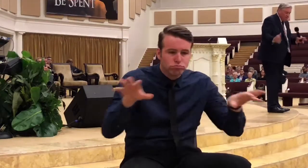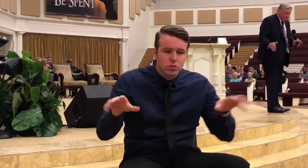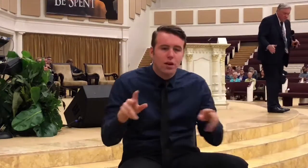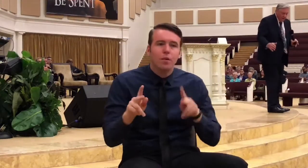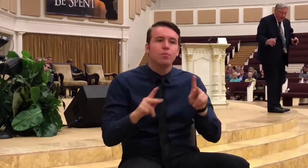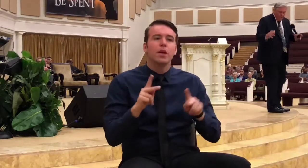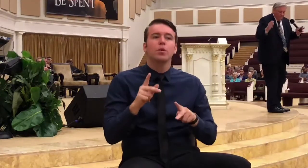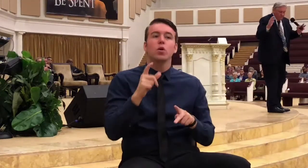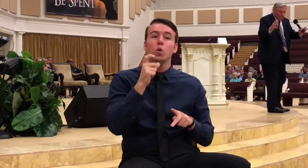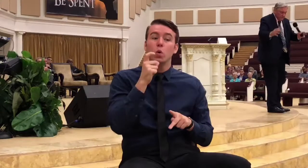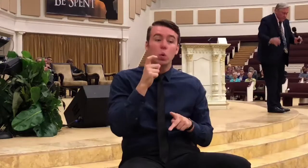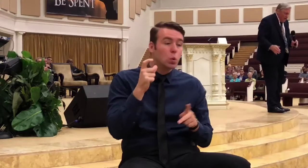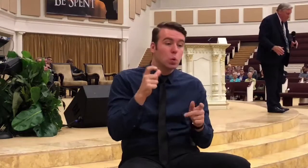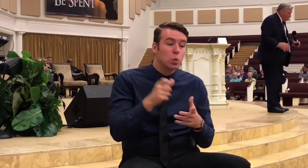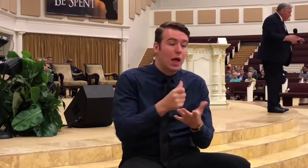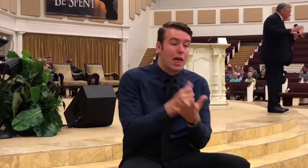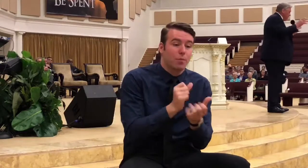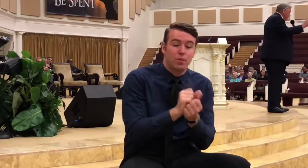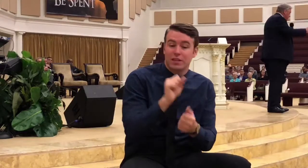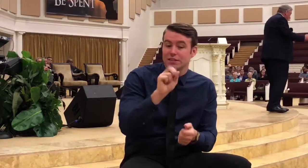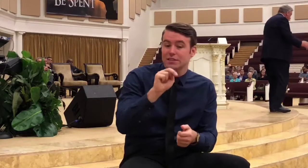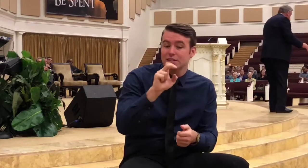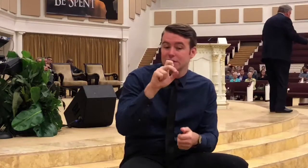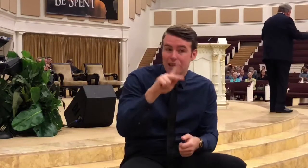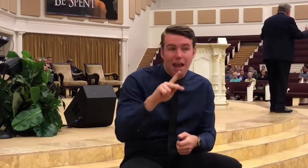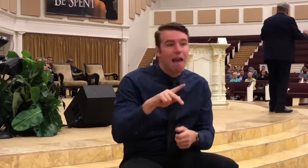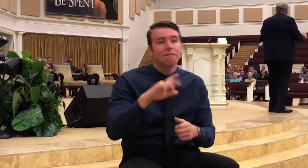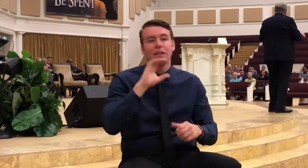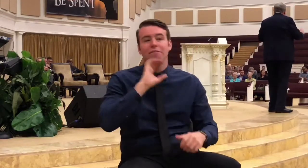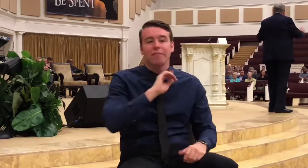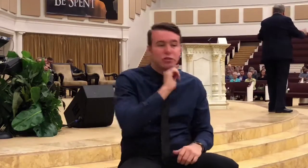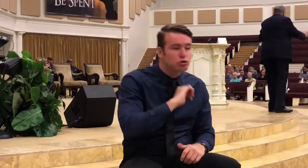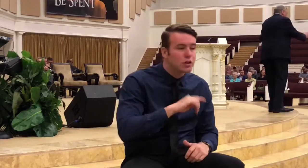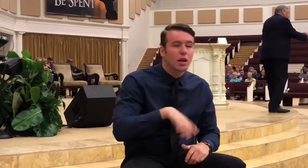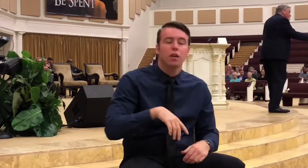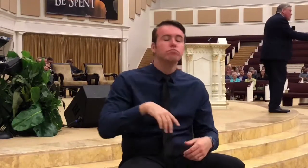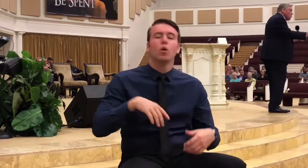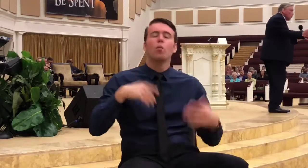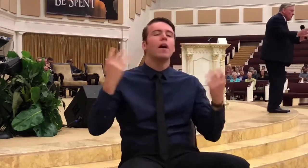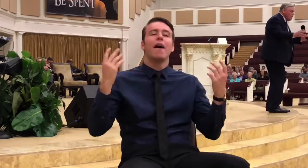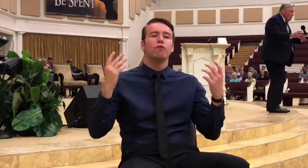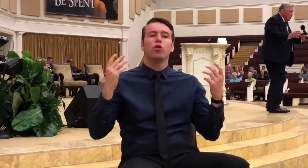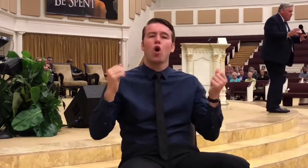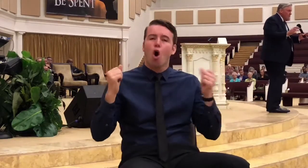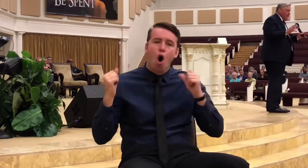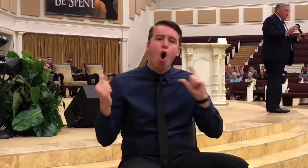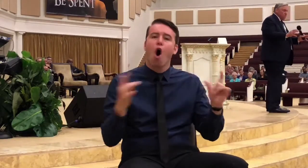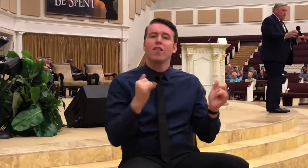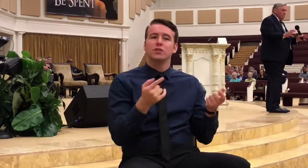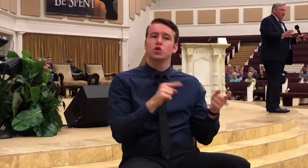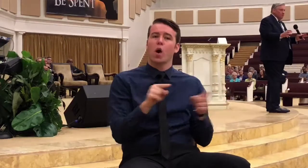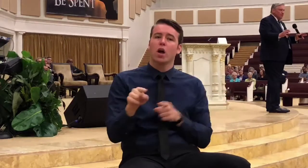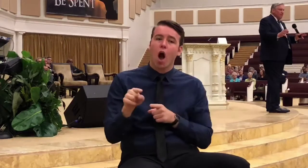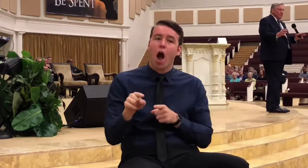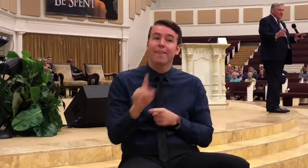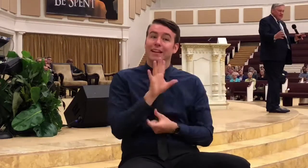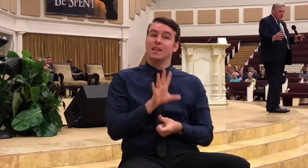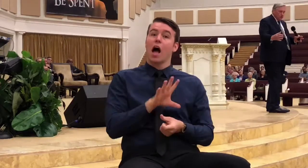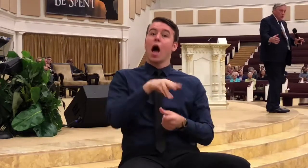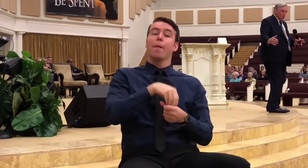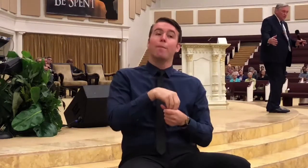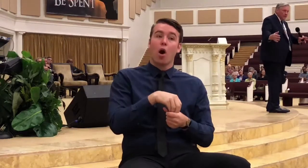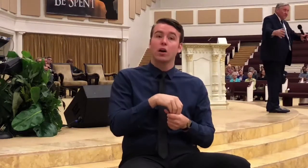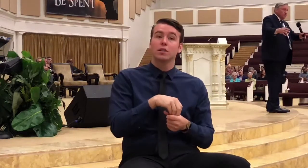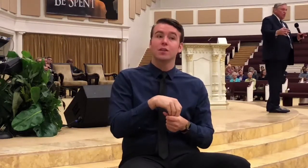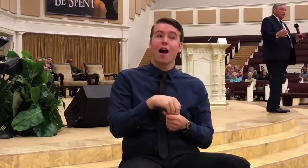dorm people. You've got to have people at the snack bar. You've got to have people at the cafeteria. You've got to have all of this stuff that's going on is part and parcel of what it